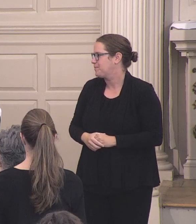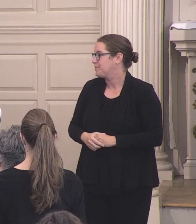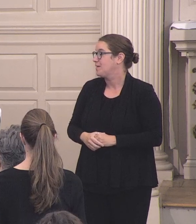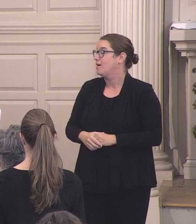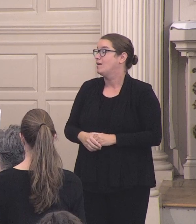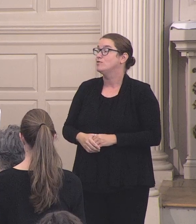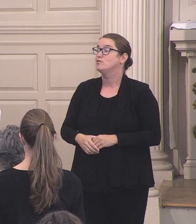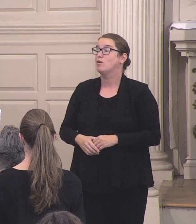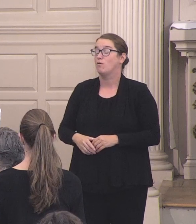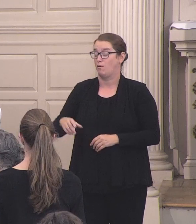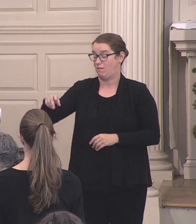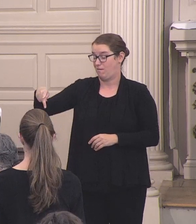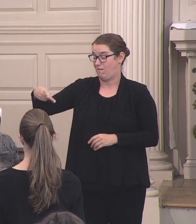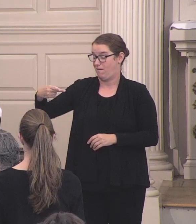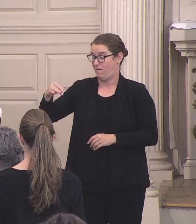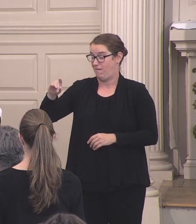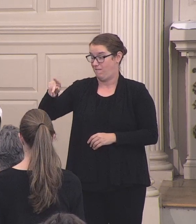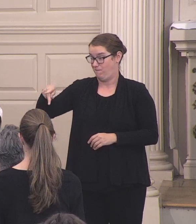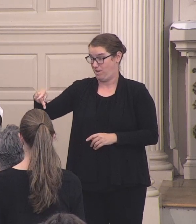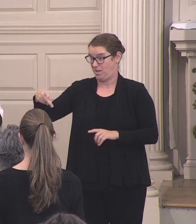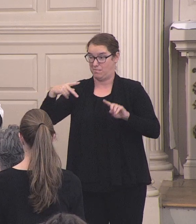Philip answered him,